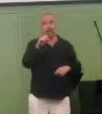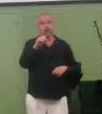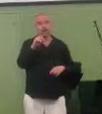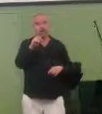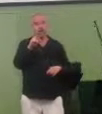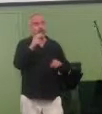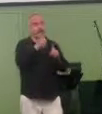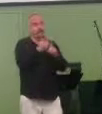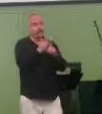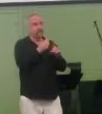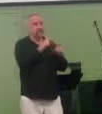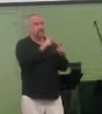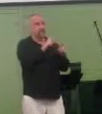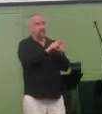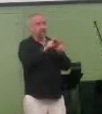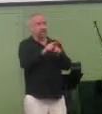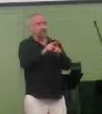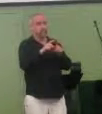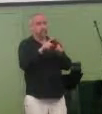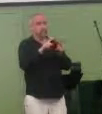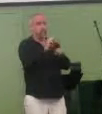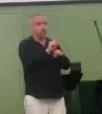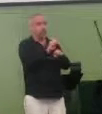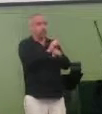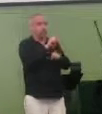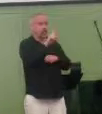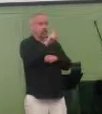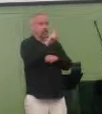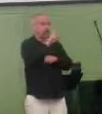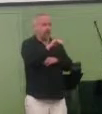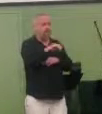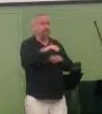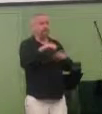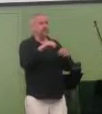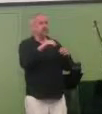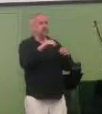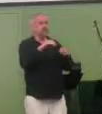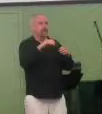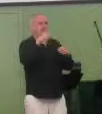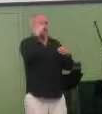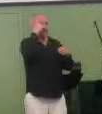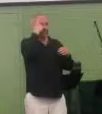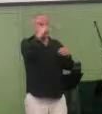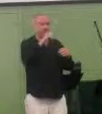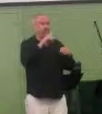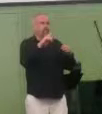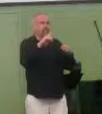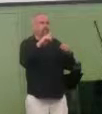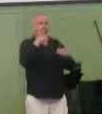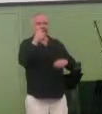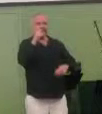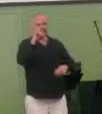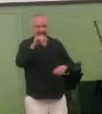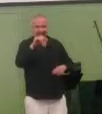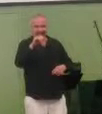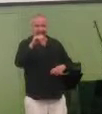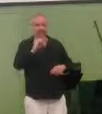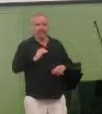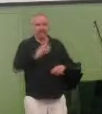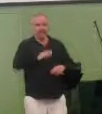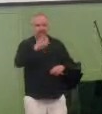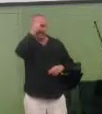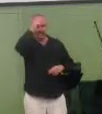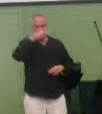to be a gay man, he lobbied and worked to change the gatekeeping conventions for medical transition so that gay trans men